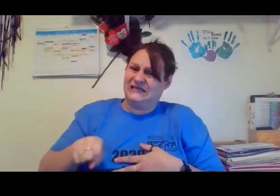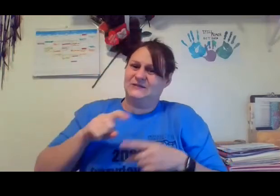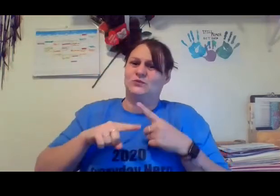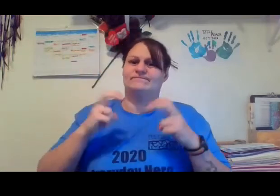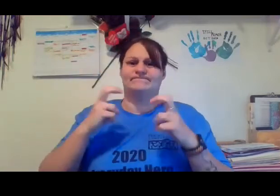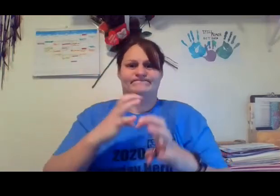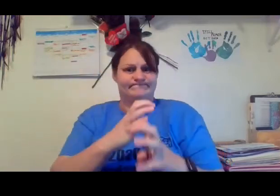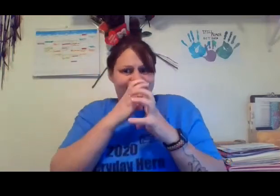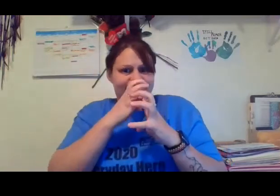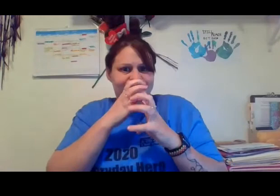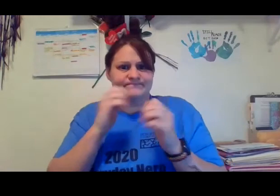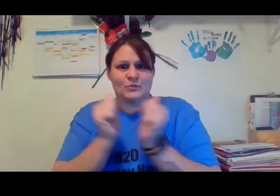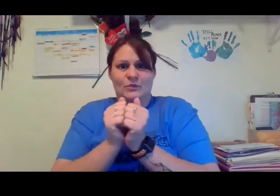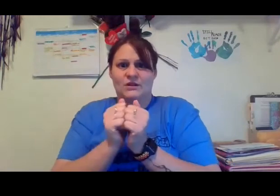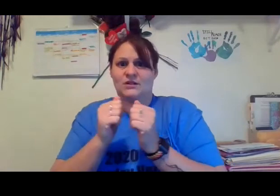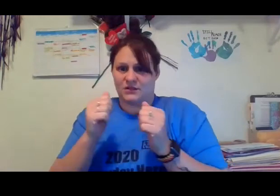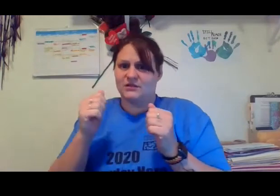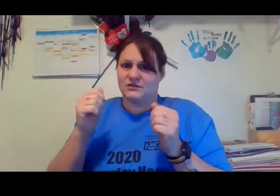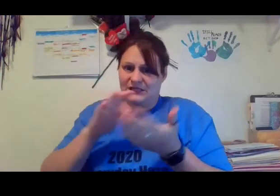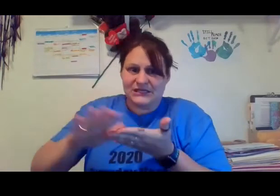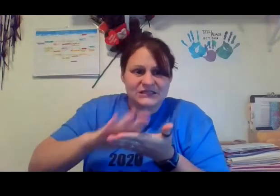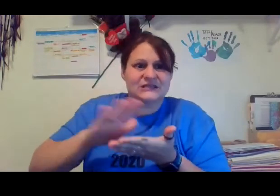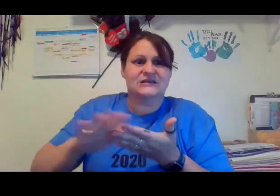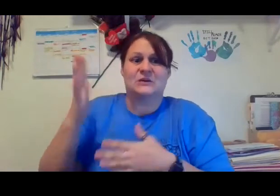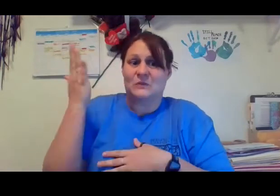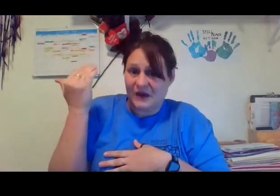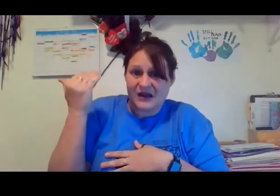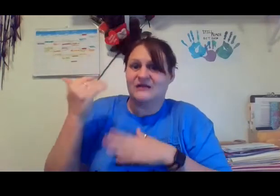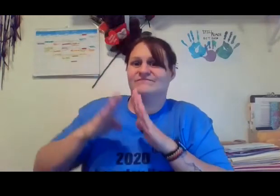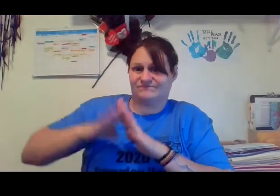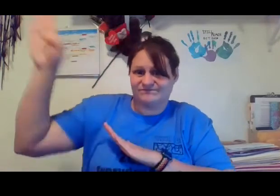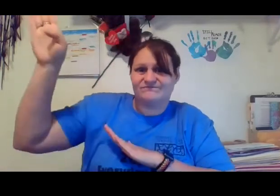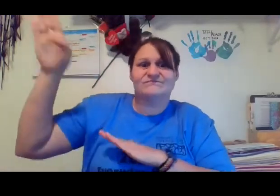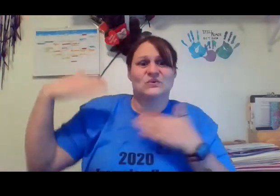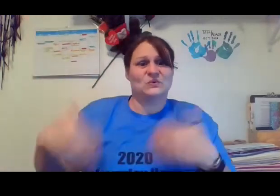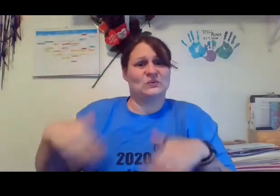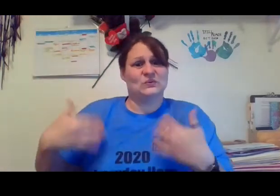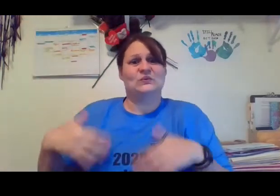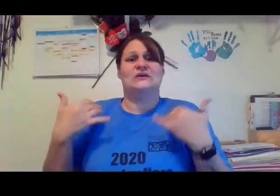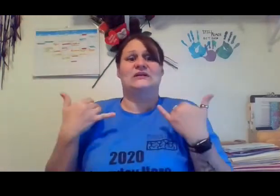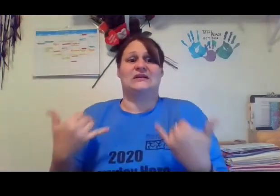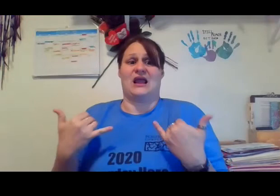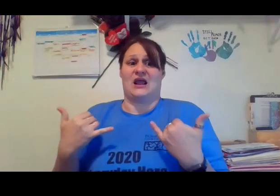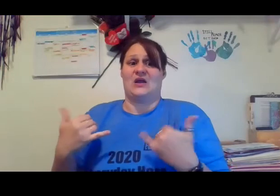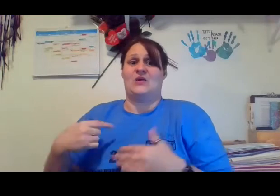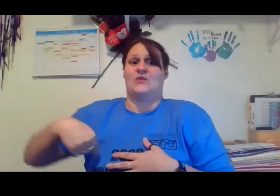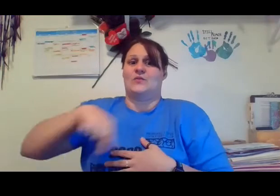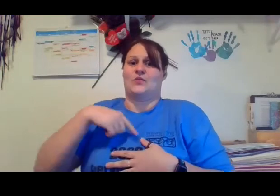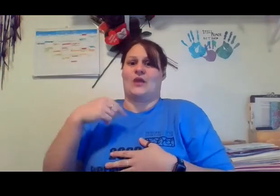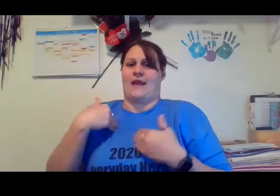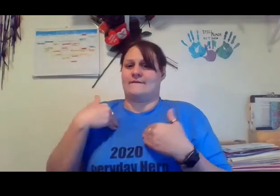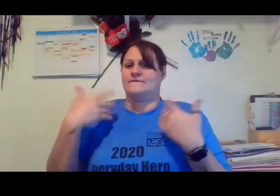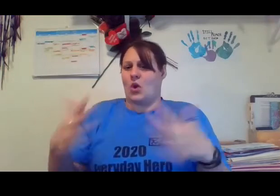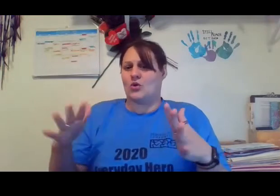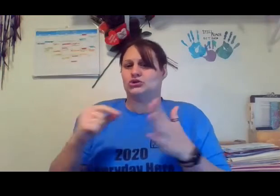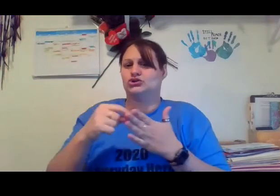longer. We need to be a little bit more strict with the certain items, especially with the cleaning and disinfecting of